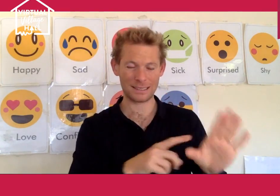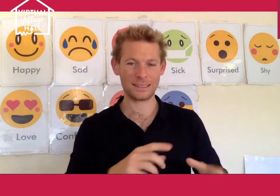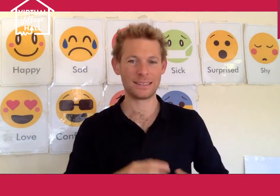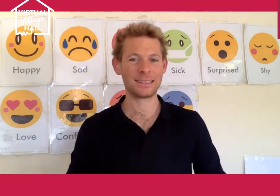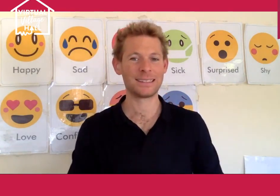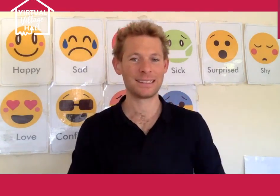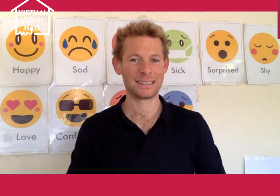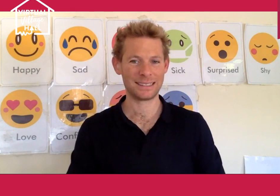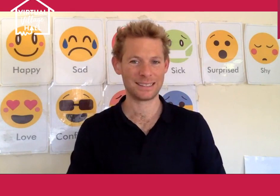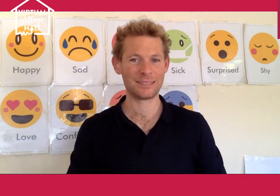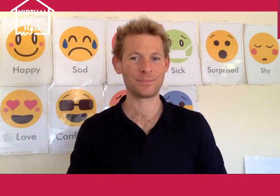was Amy.